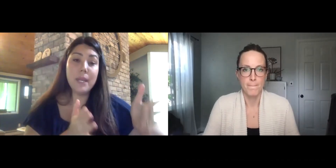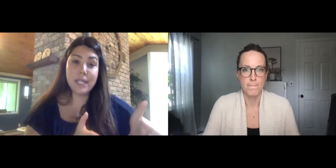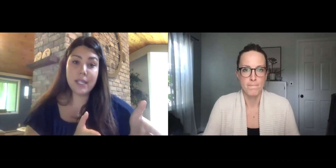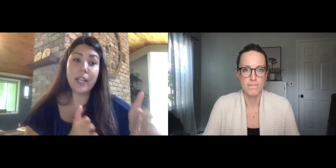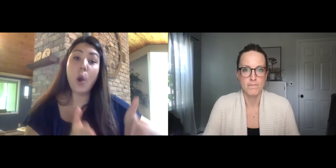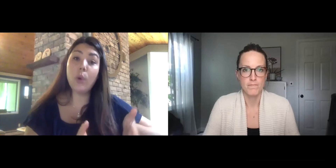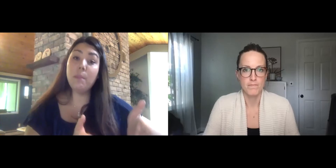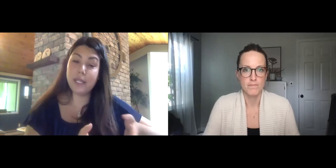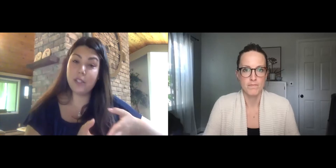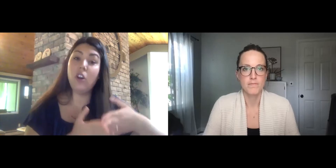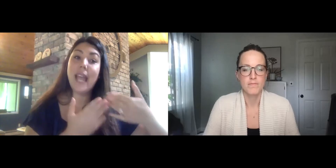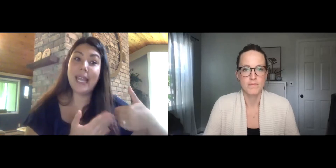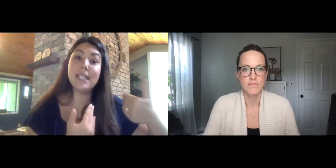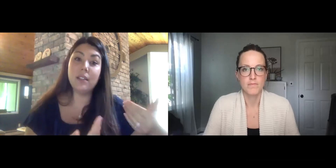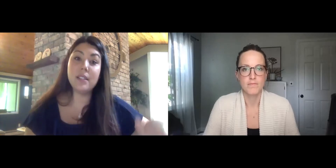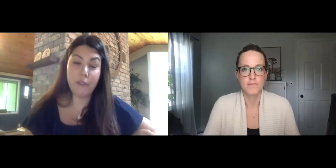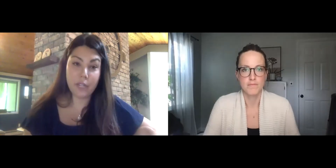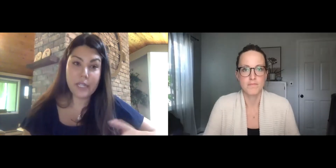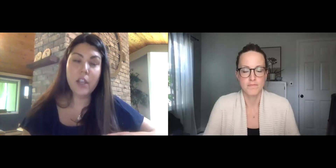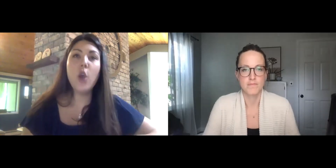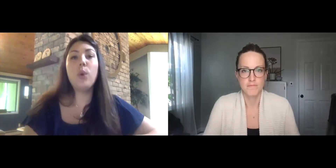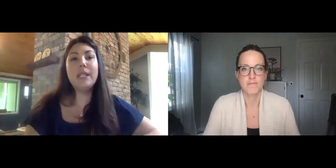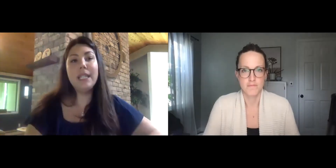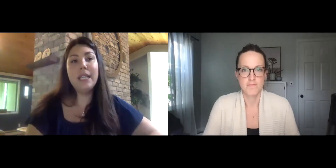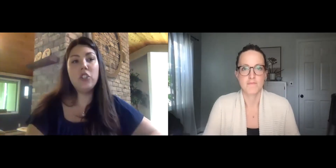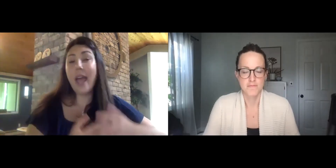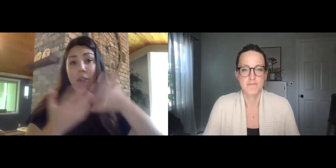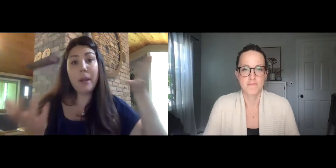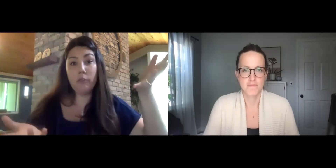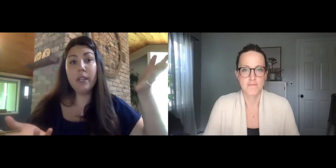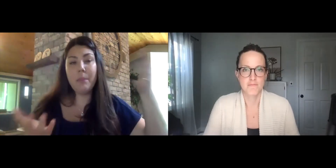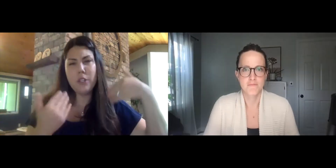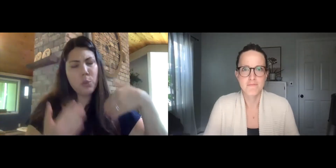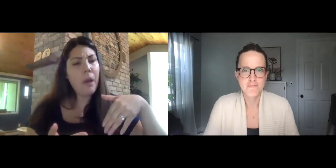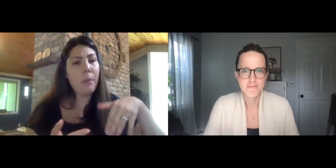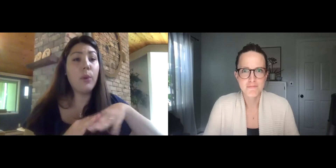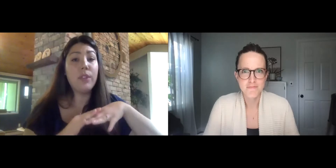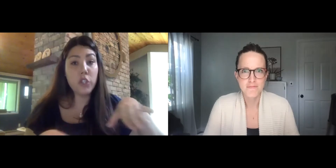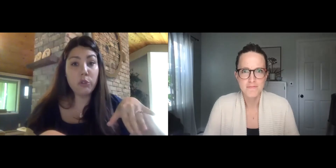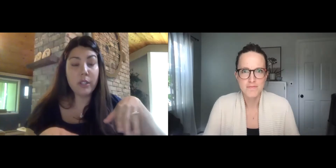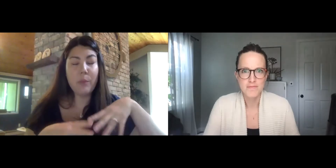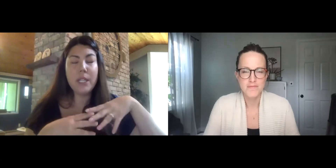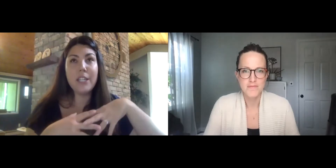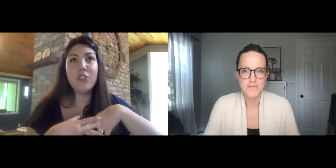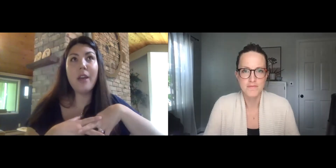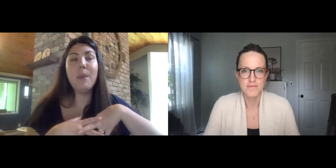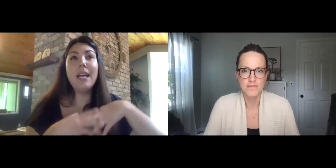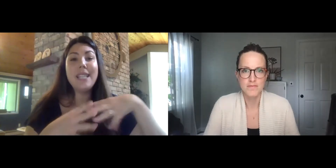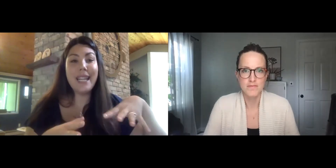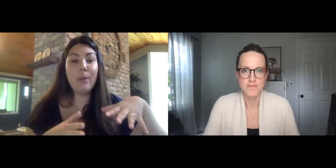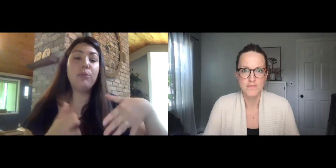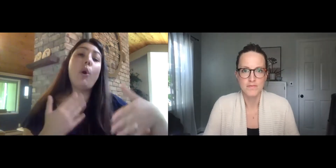a business. I co-own a business called ASL Discoveries, where we teach everybody really, but it's super popular with the children, and we teach